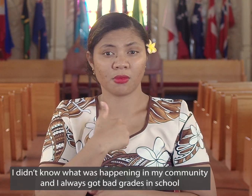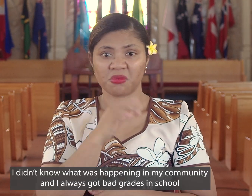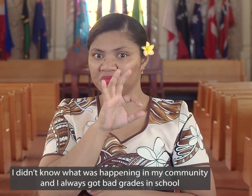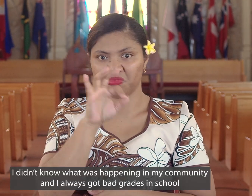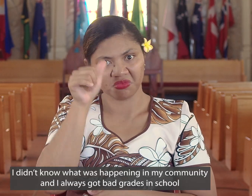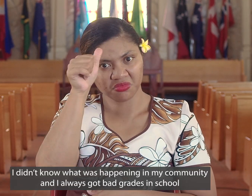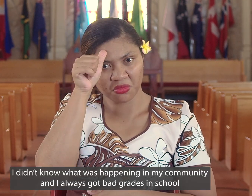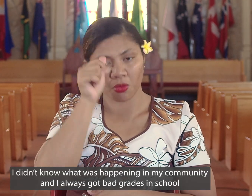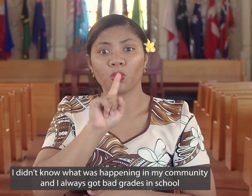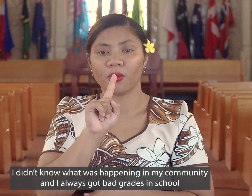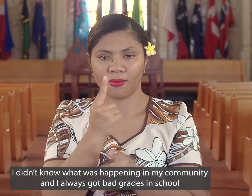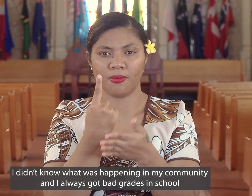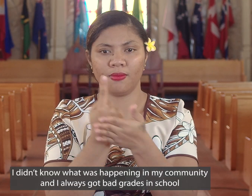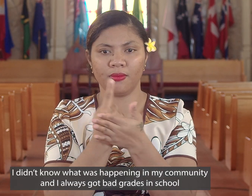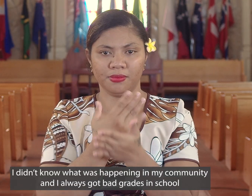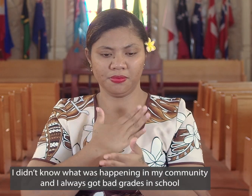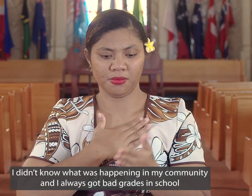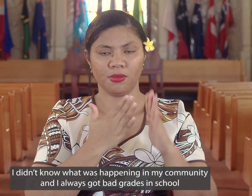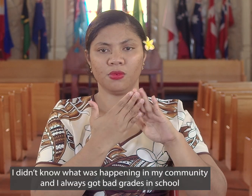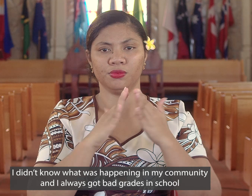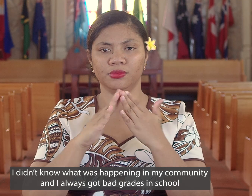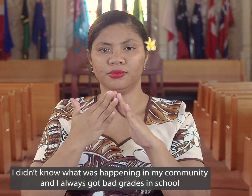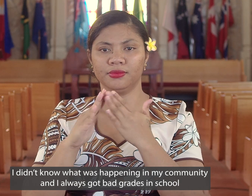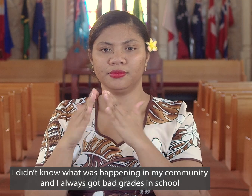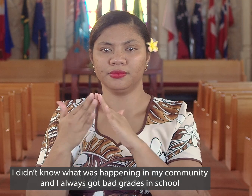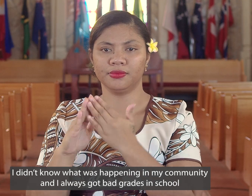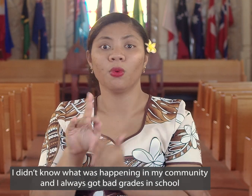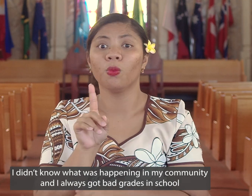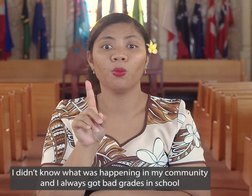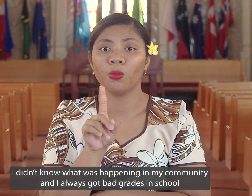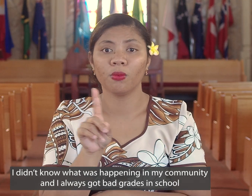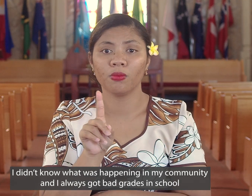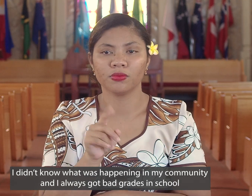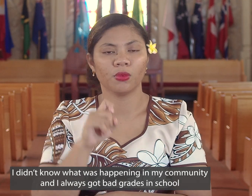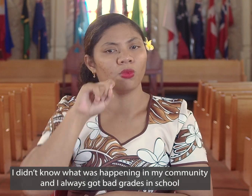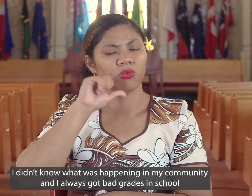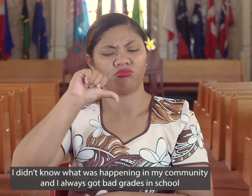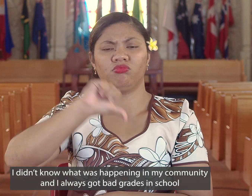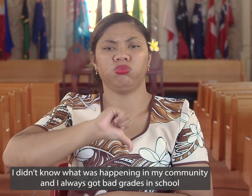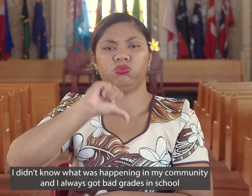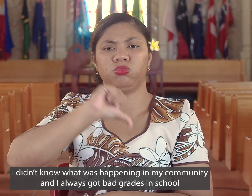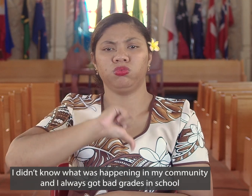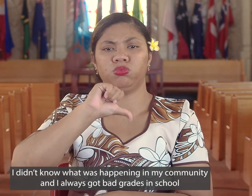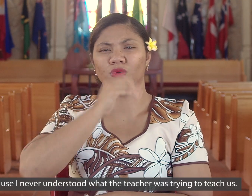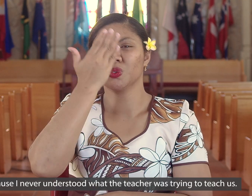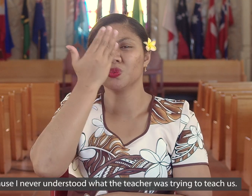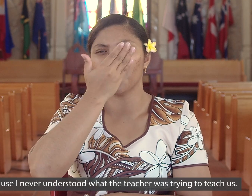I didn't know what was happening in my community, and I always got bad grades in school because I